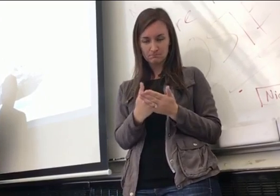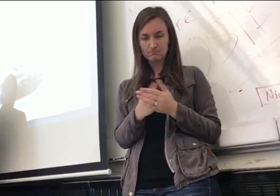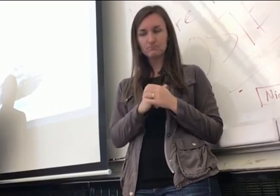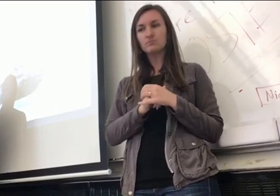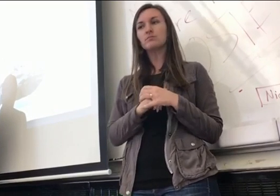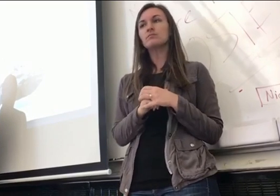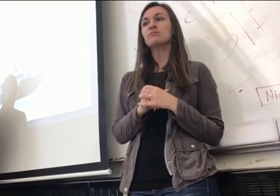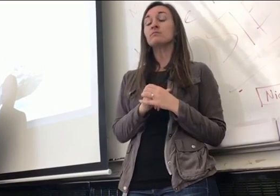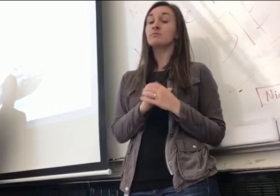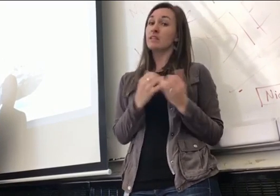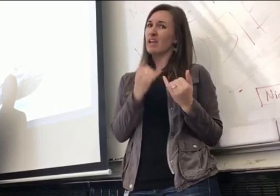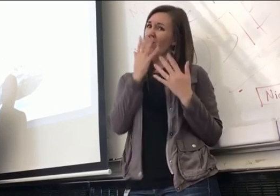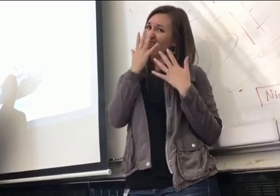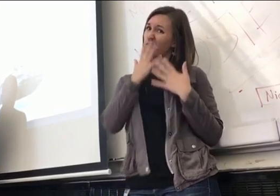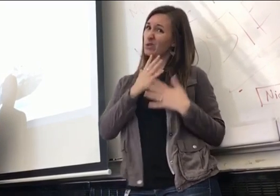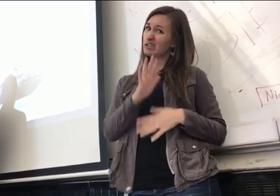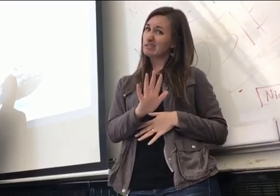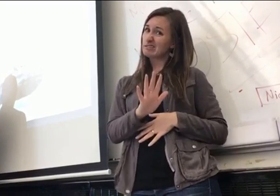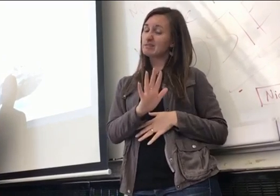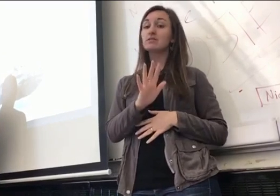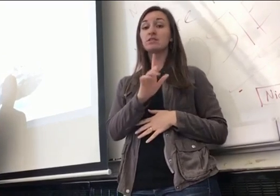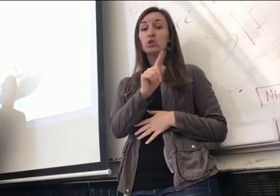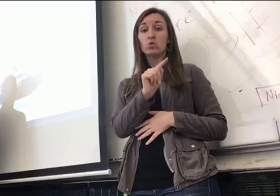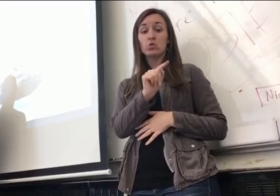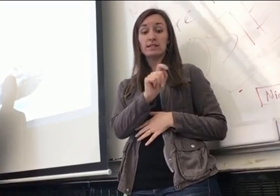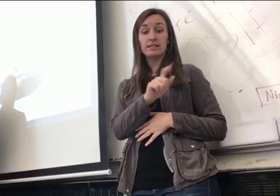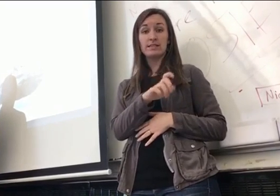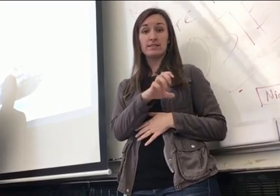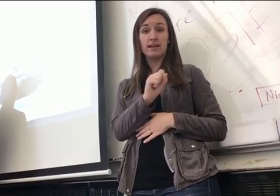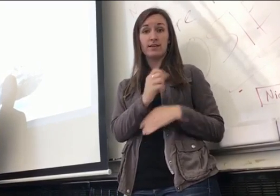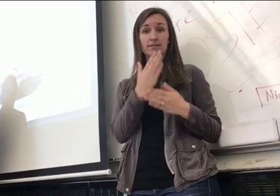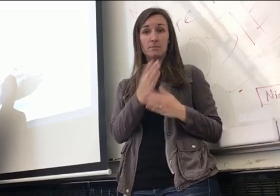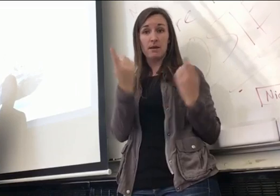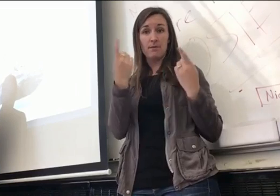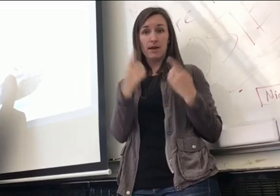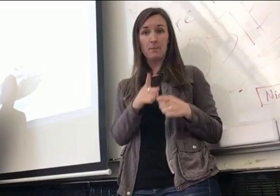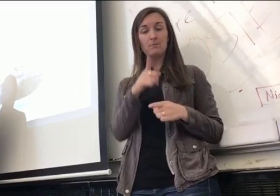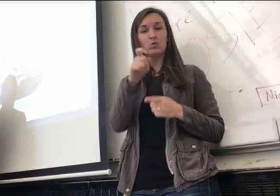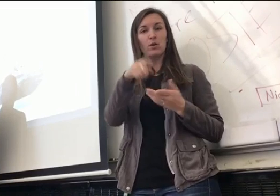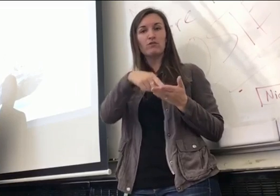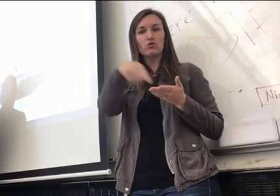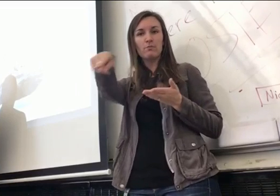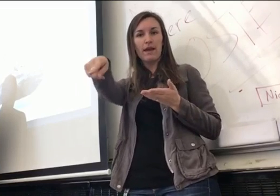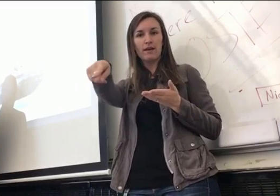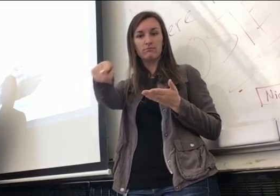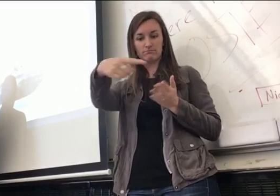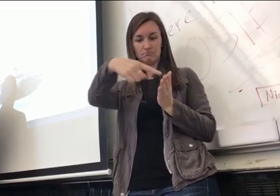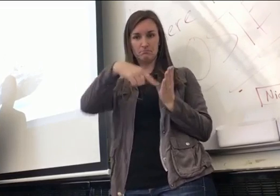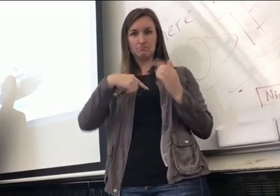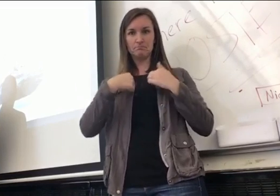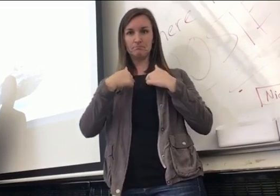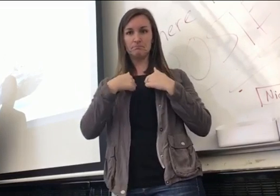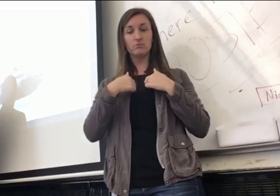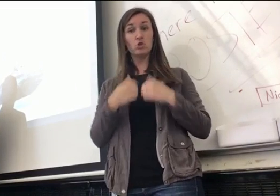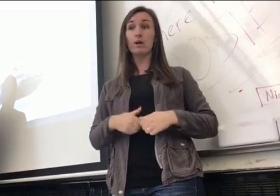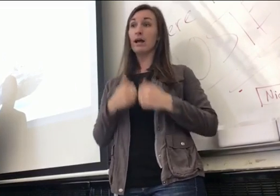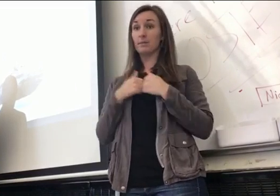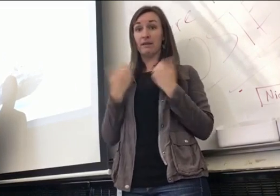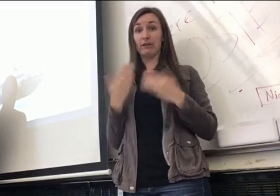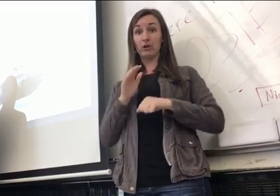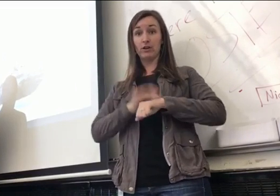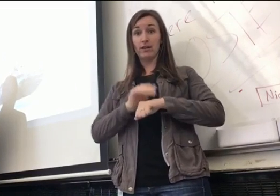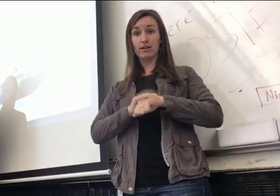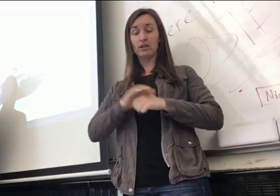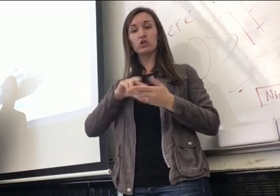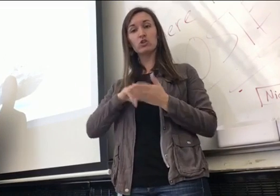great. Now, unfortunately, though, some taxes might come along, and you might have to pay those taxes. And since I'm living off in England, I've hired